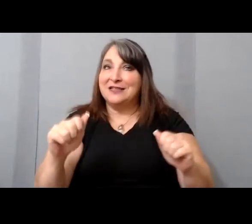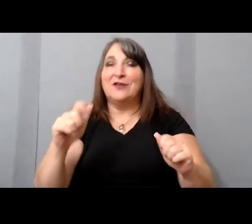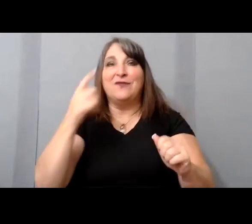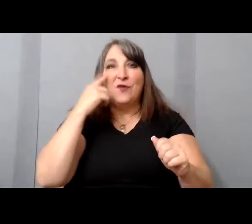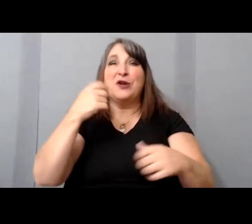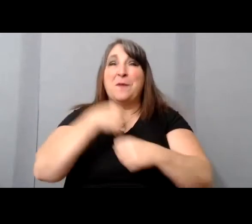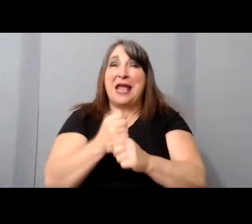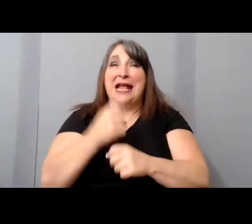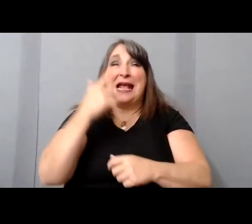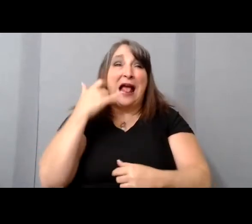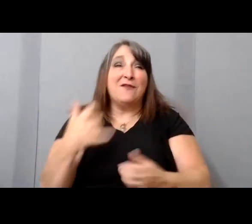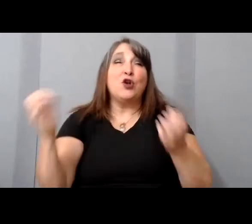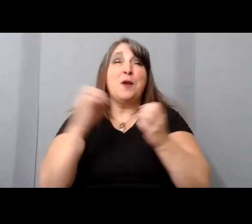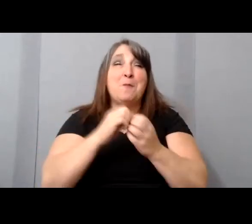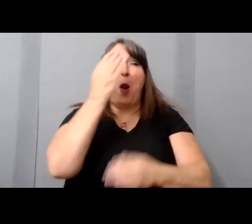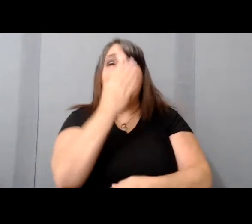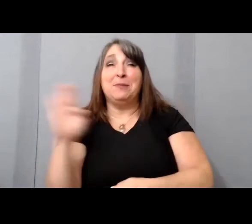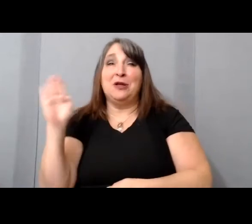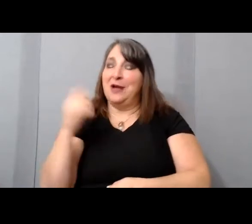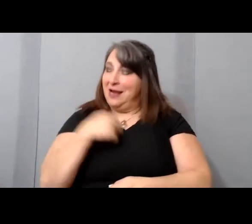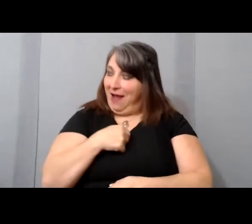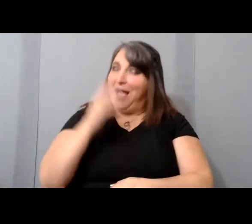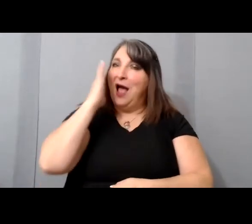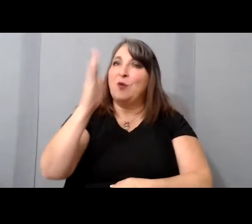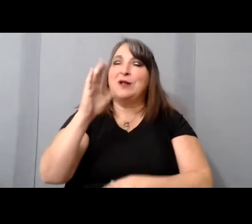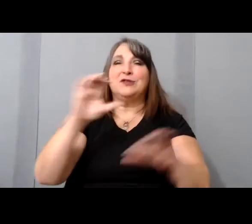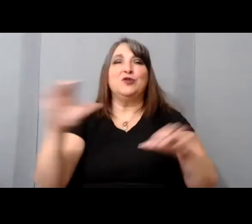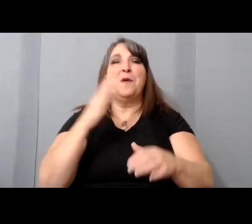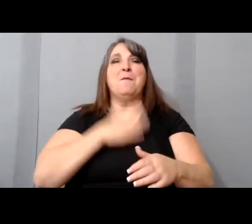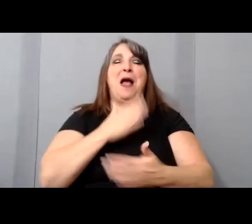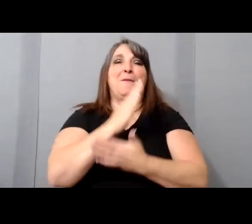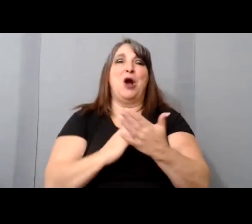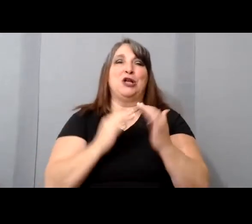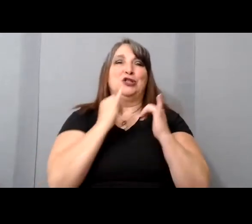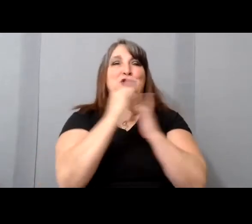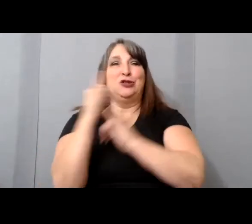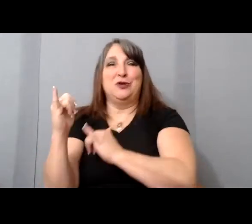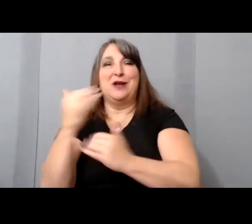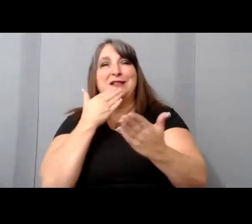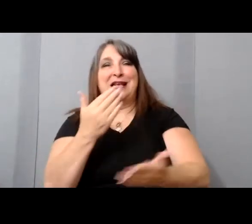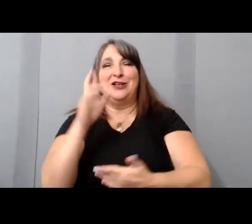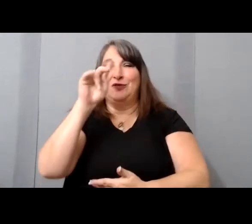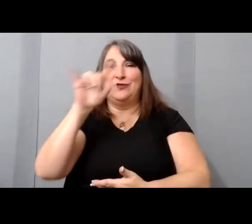bluer, and I'm on board to do my part in the years ahead as well. So thank you, Rusty, for your leadership. Back to you.